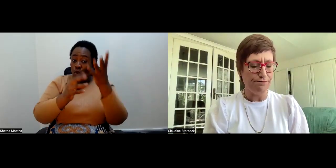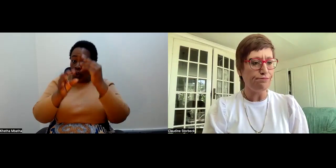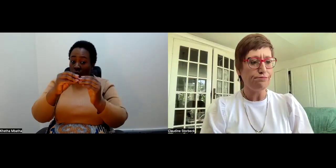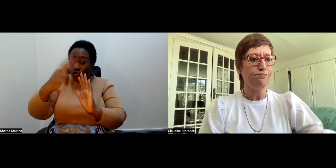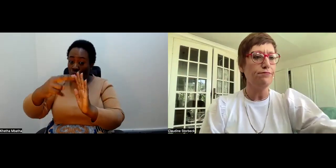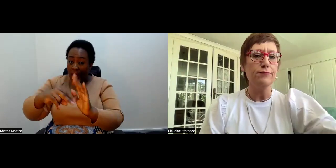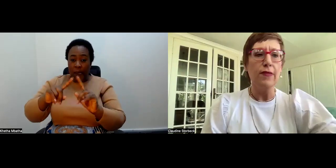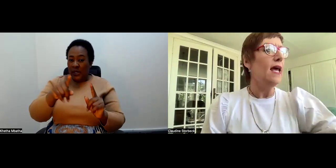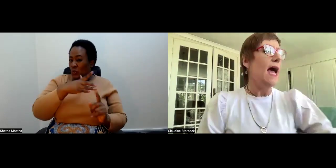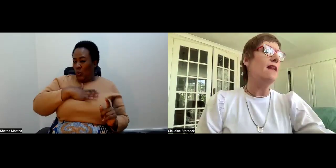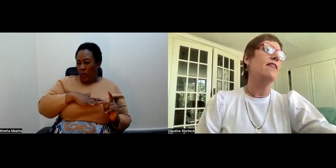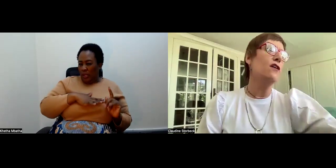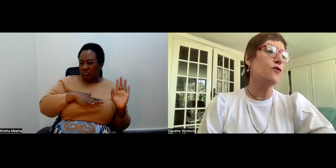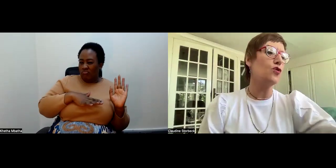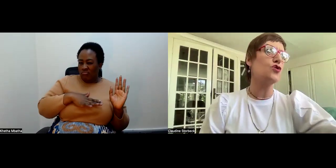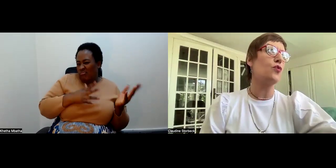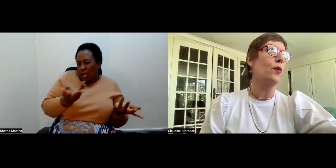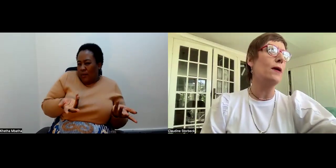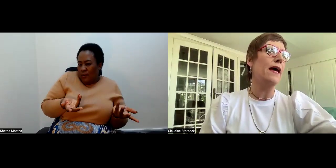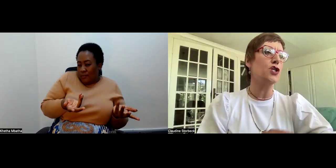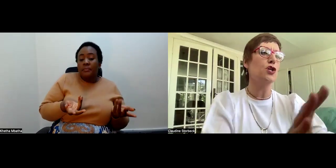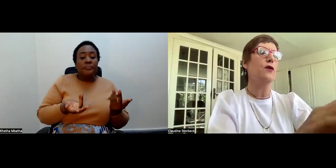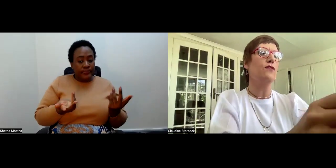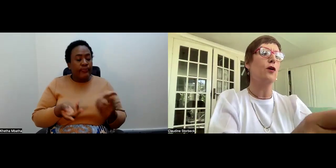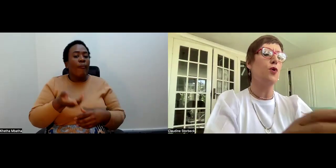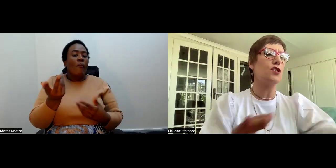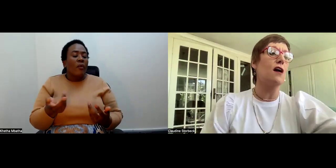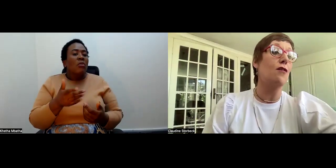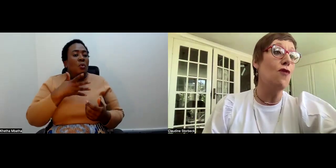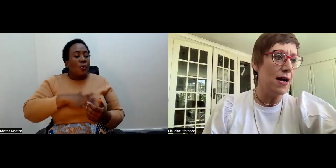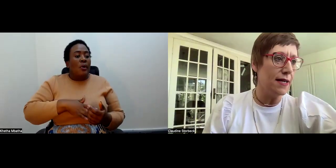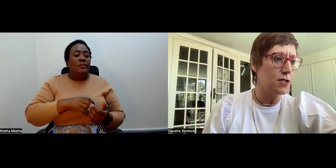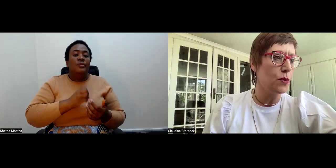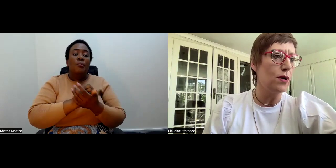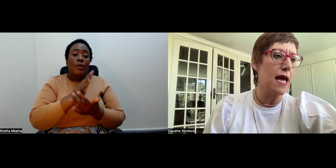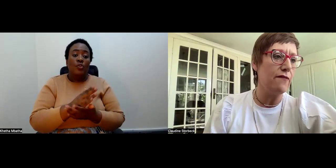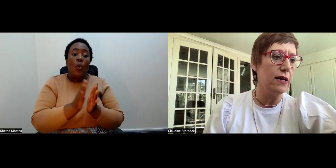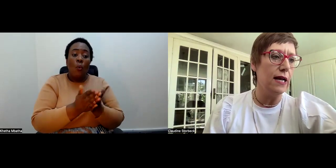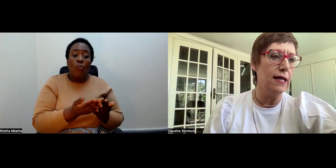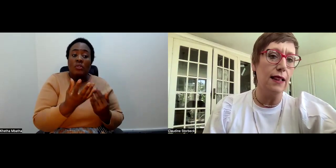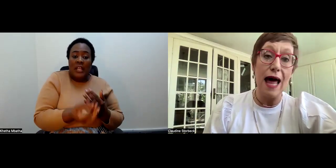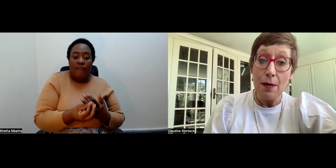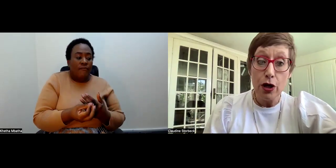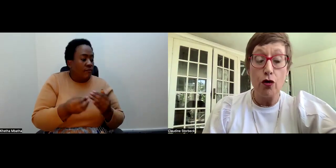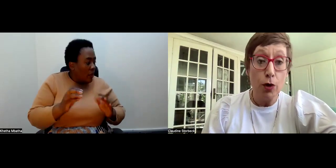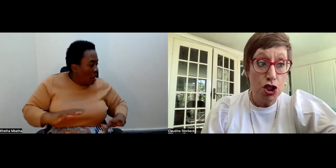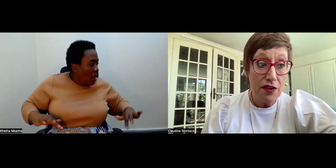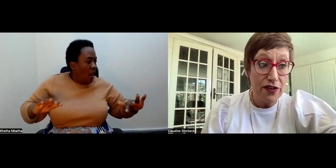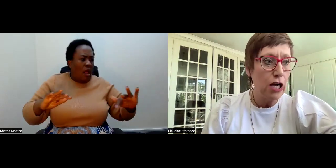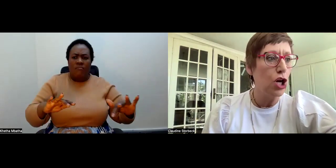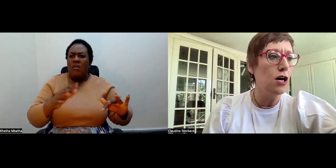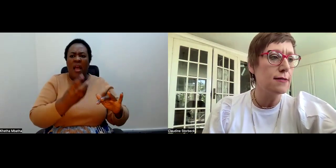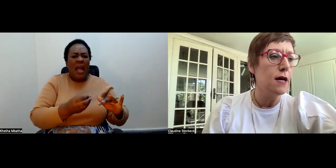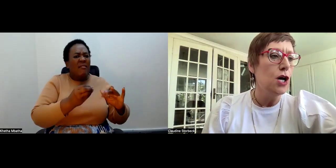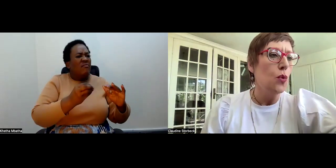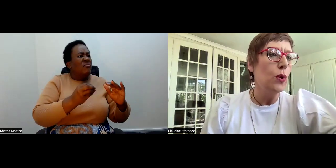reading. And then, of course, we want to make sure that we've got books around us. We want to have a little library or a bookshelf